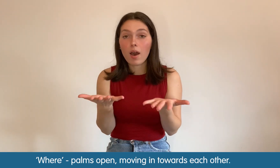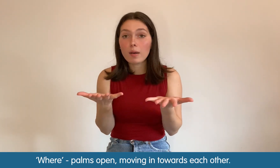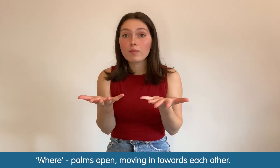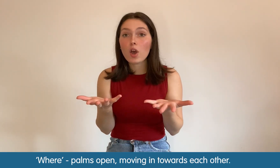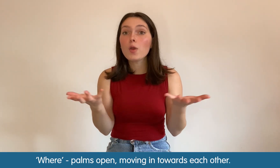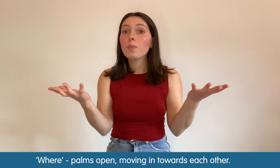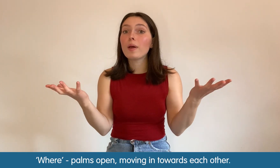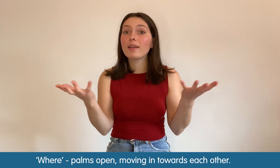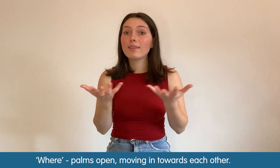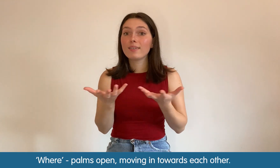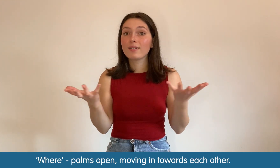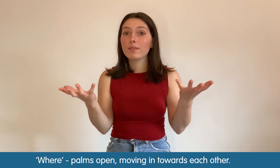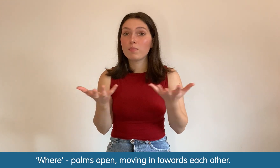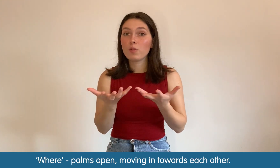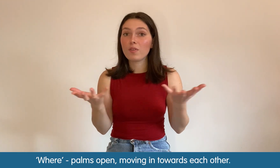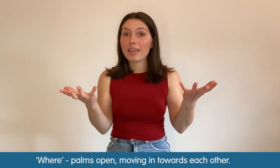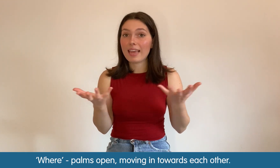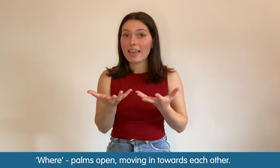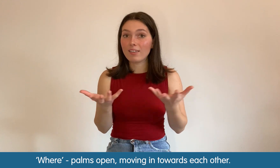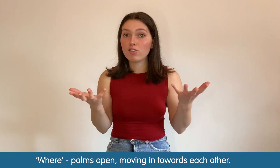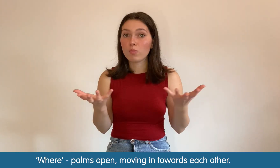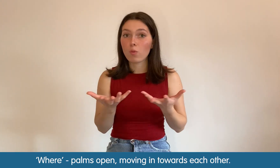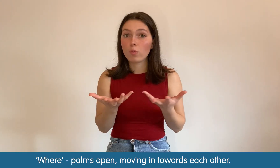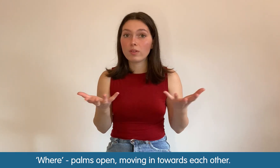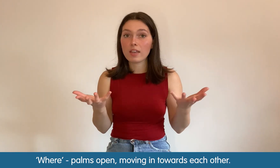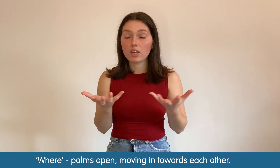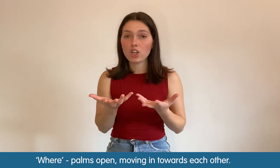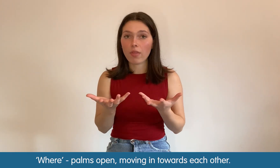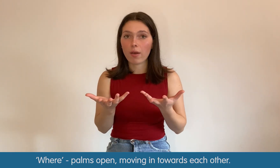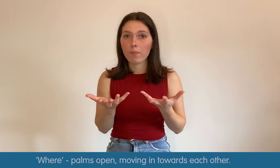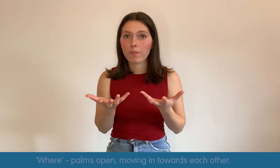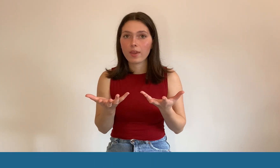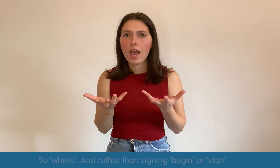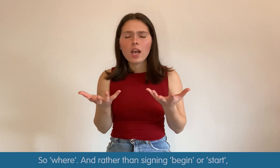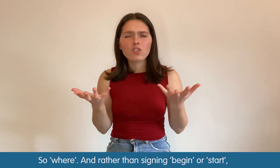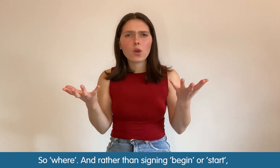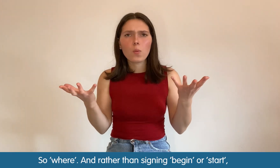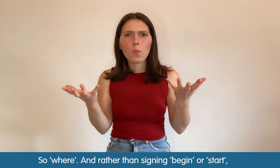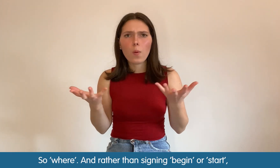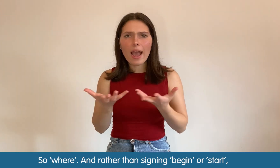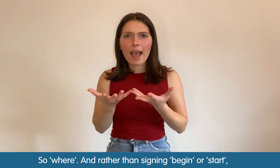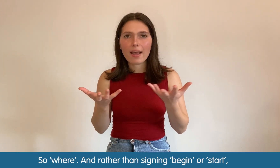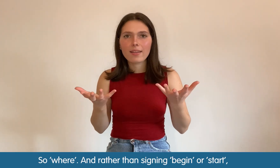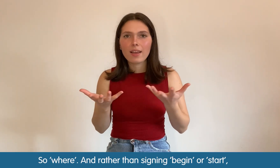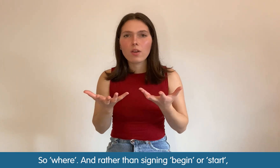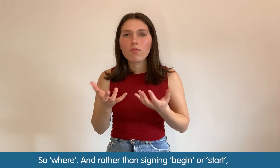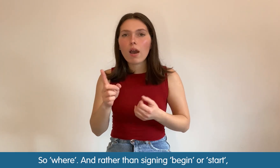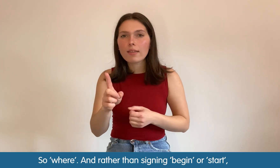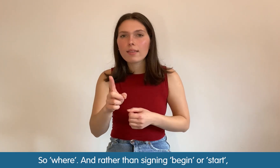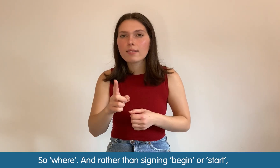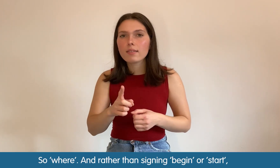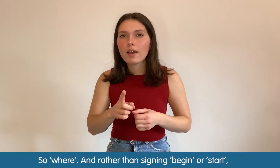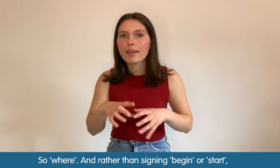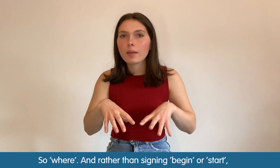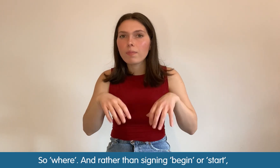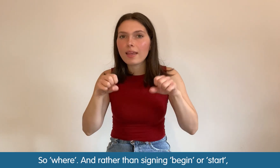palms open, moving in towards each other. So where, and rather than signing begin